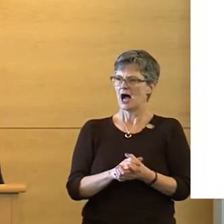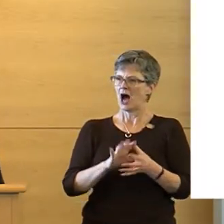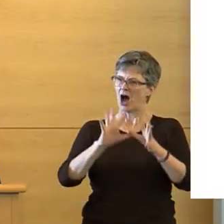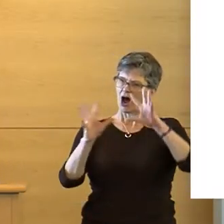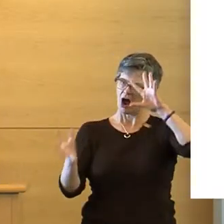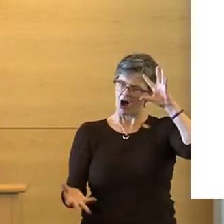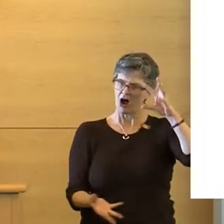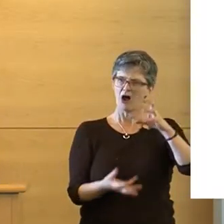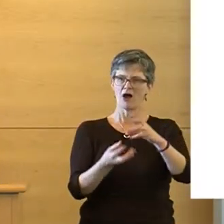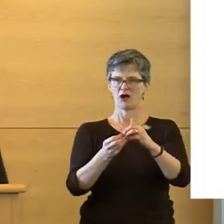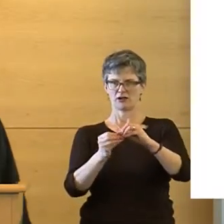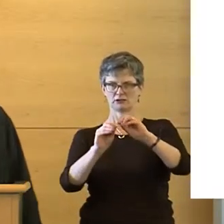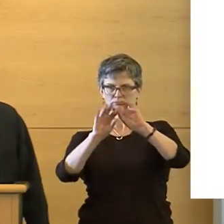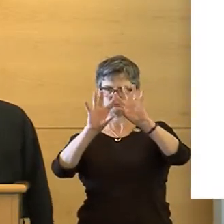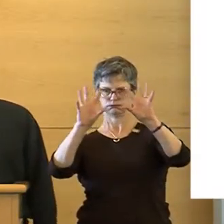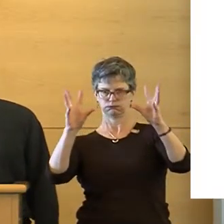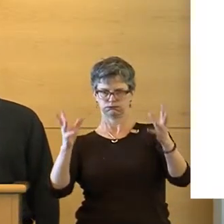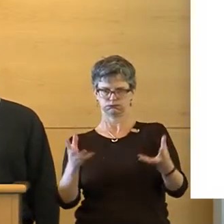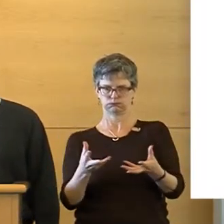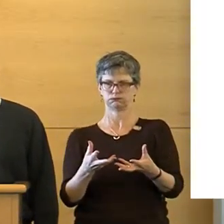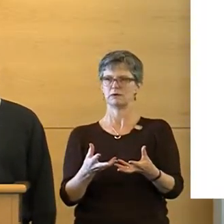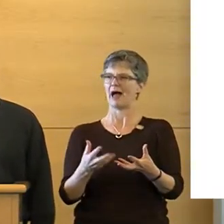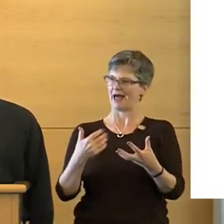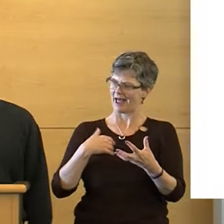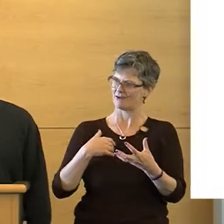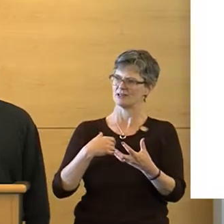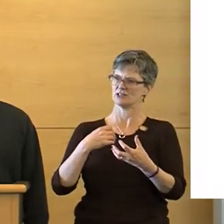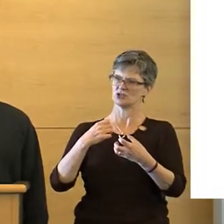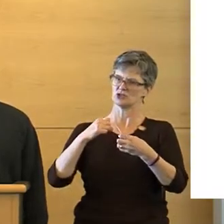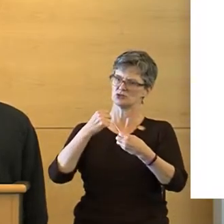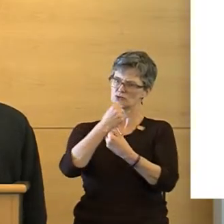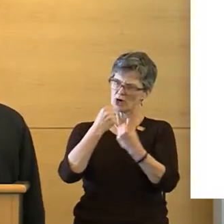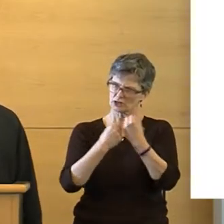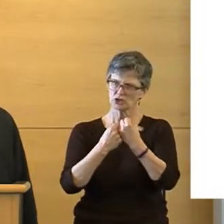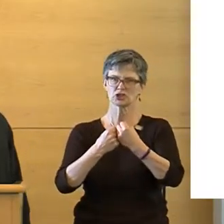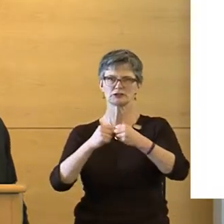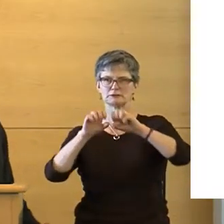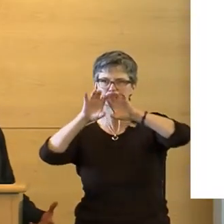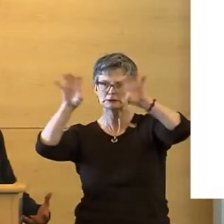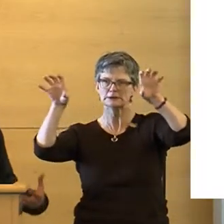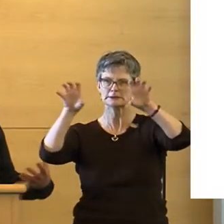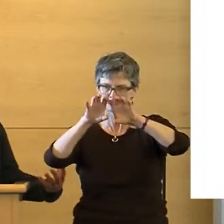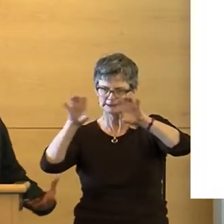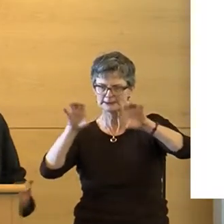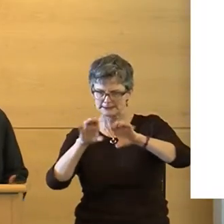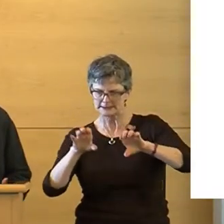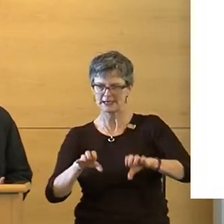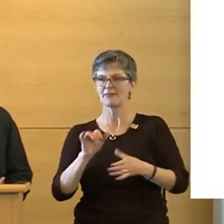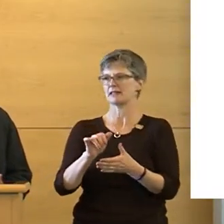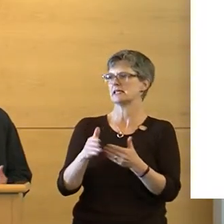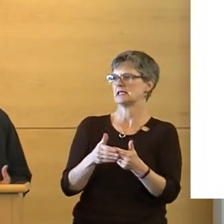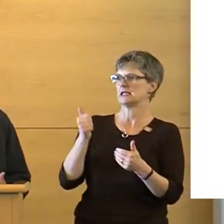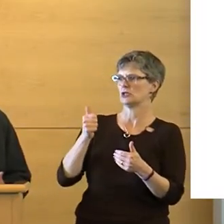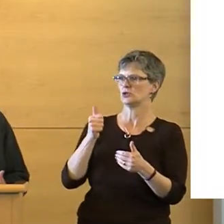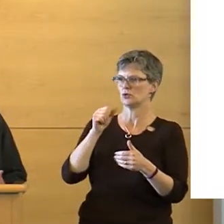visually, then that's an easy question, because there are three bullets underneath the course objectives